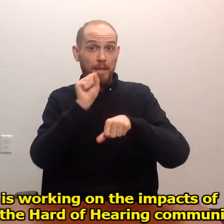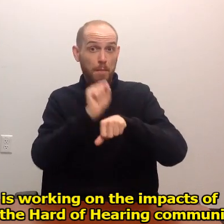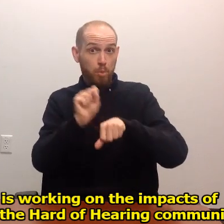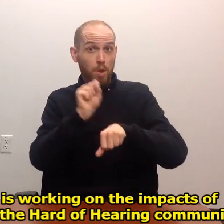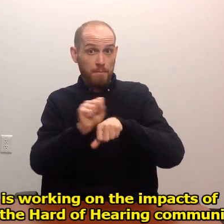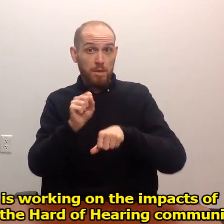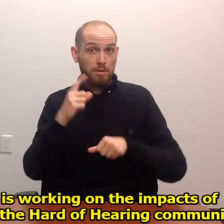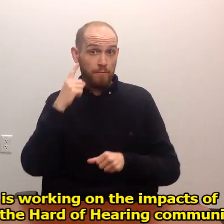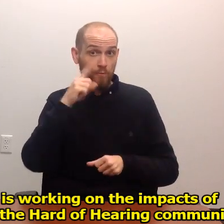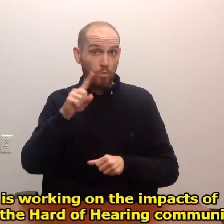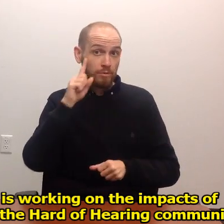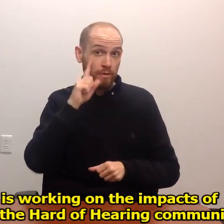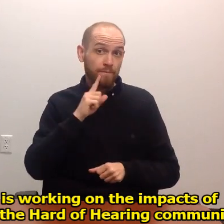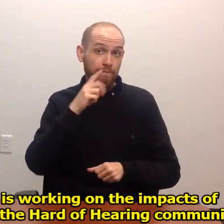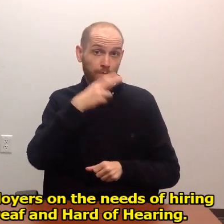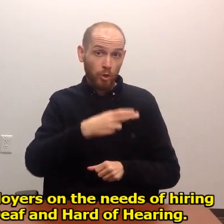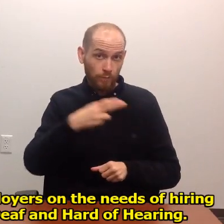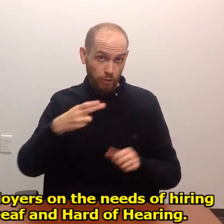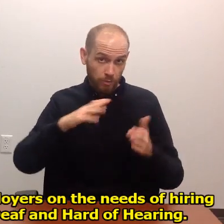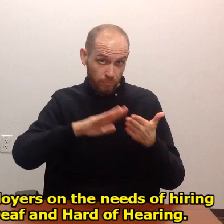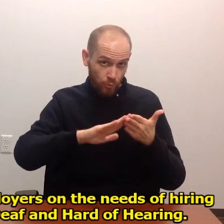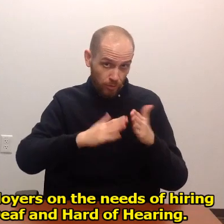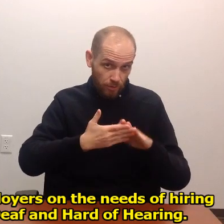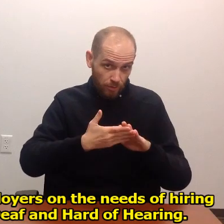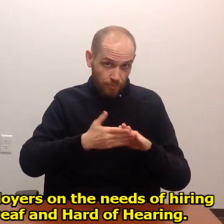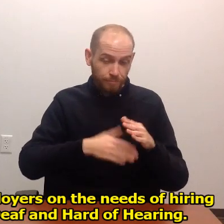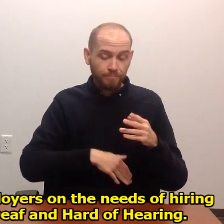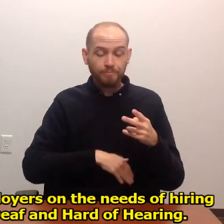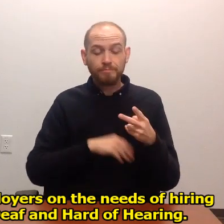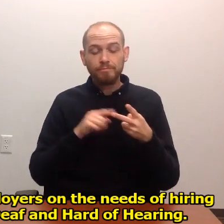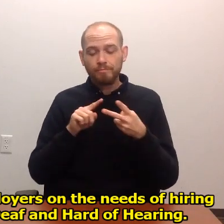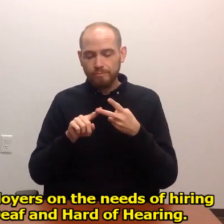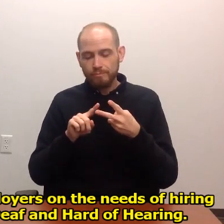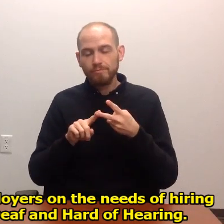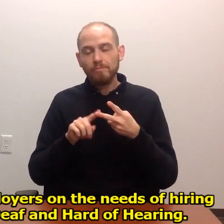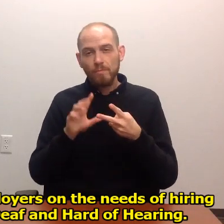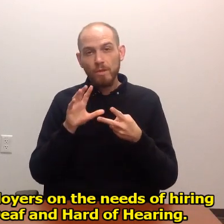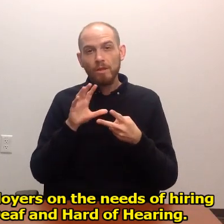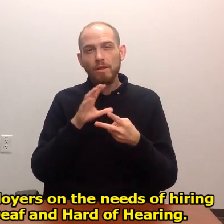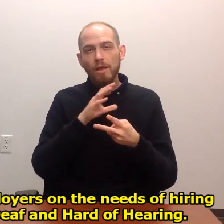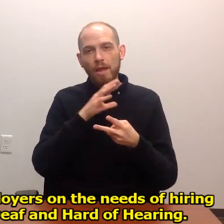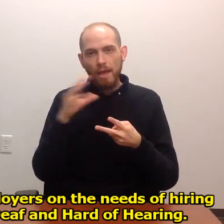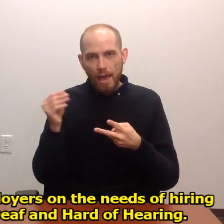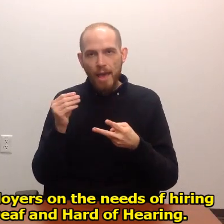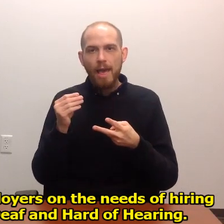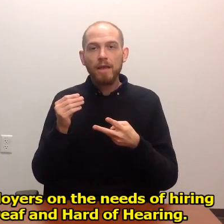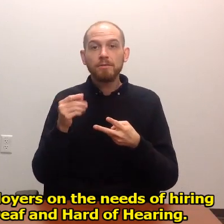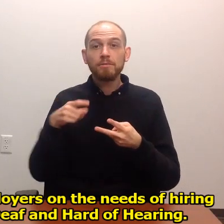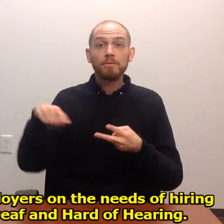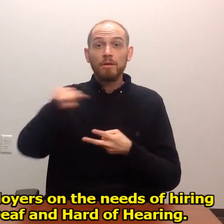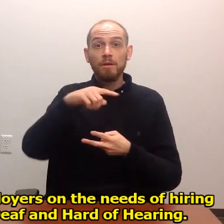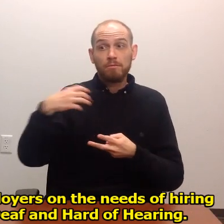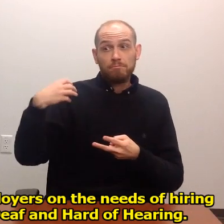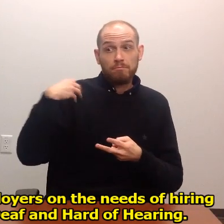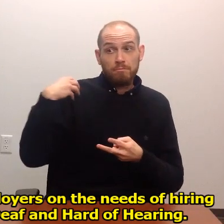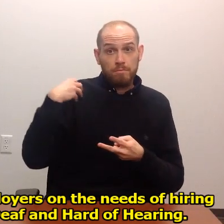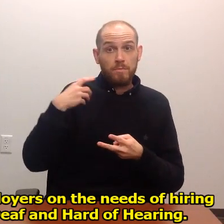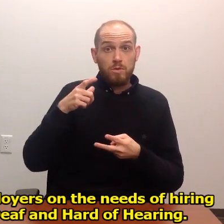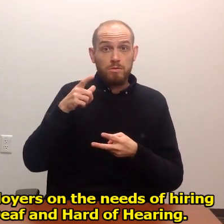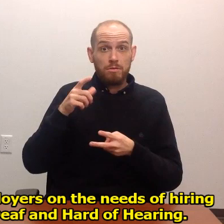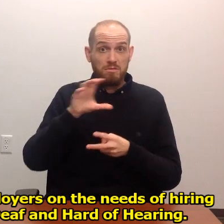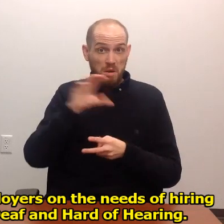the deaf and the hard of hearing community, as well as engaging employers on